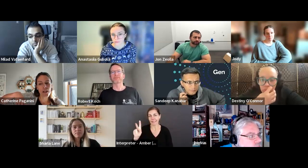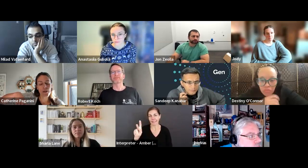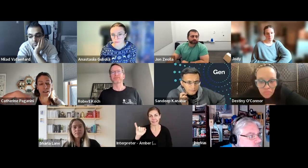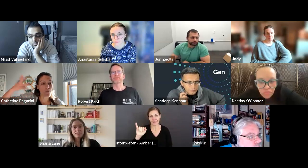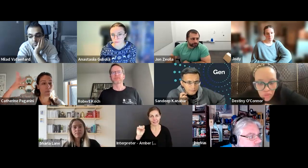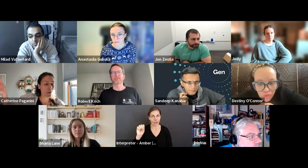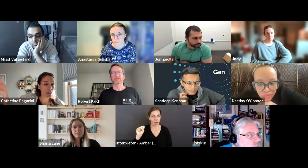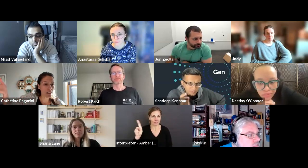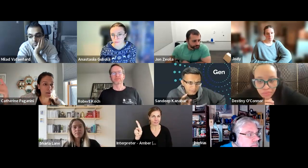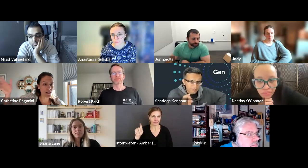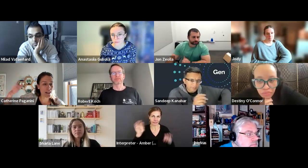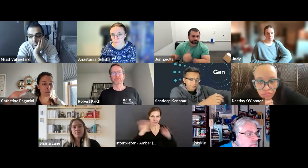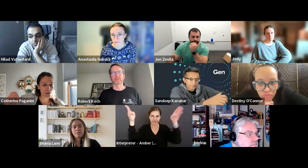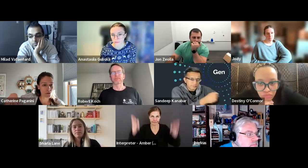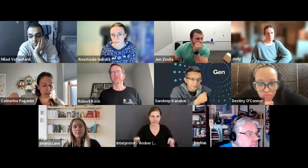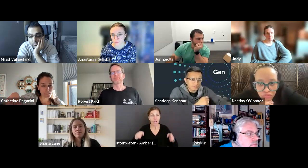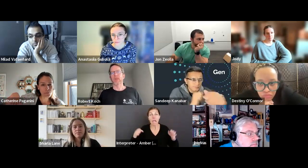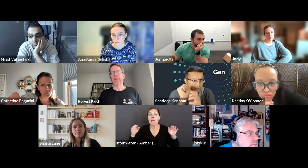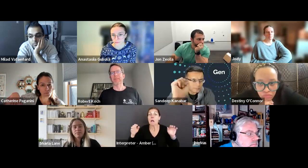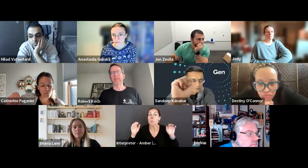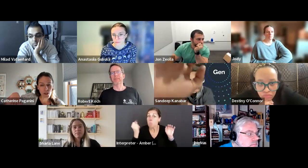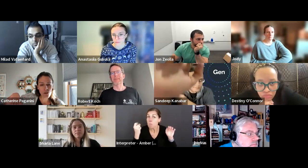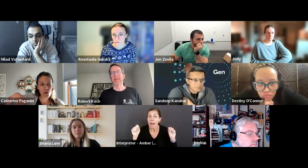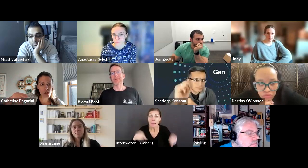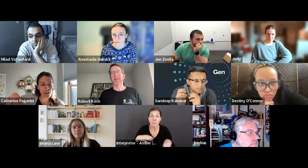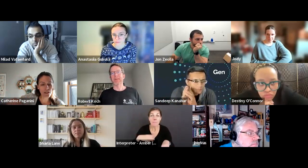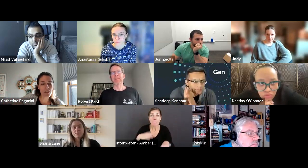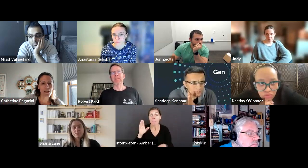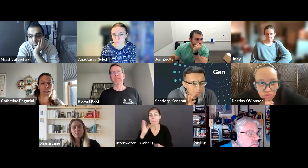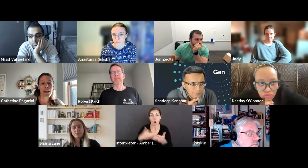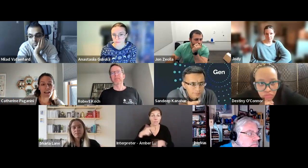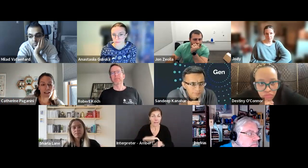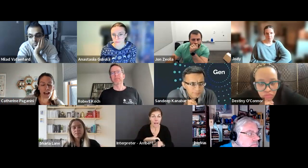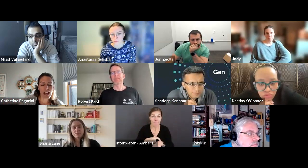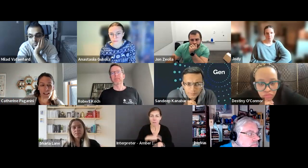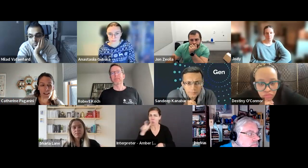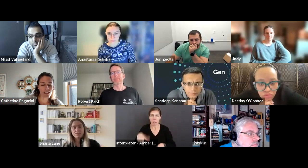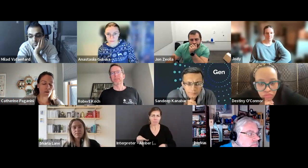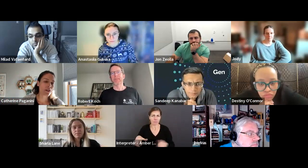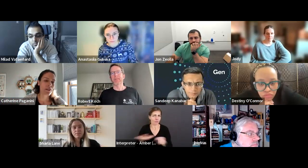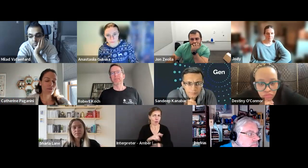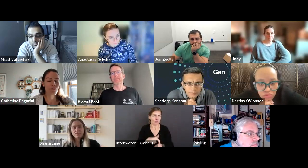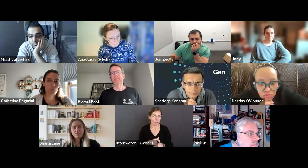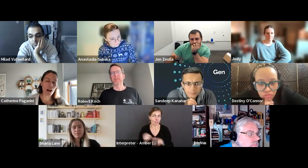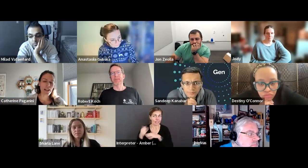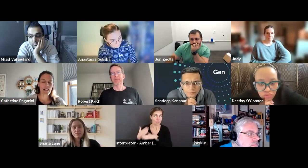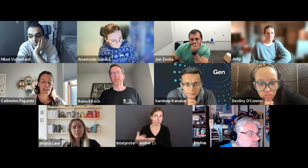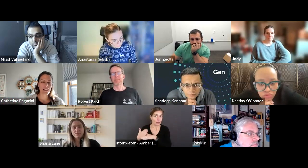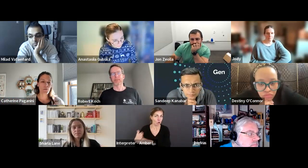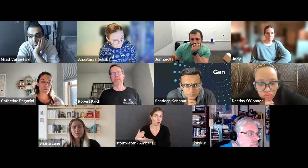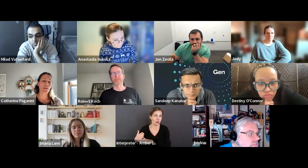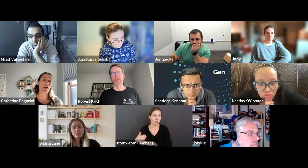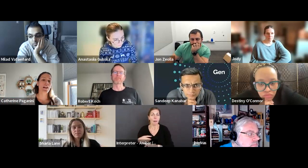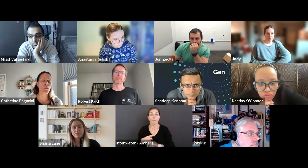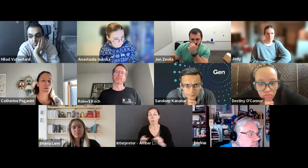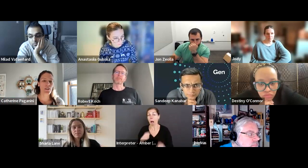and it can be part-time. It doesn't have to be full-time. And so you share it. And I think, or why I